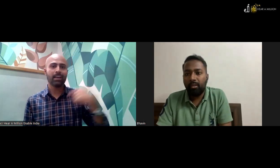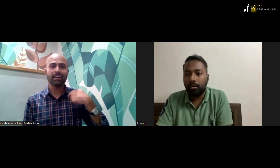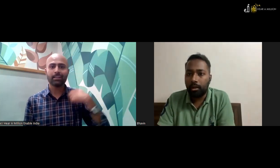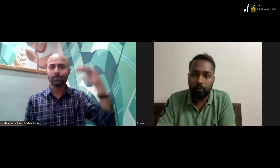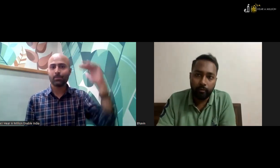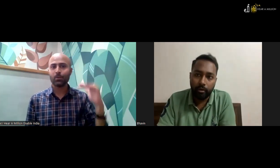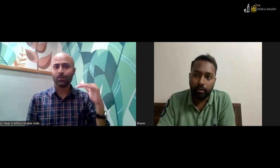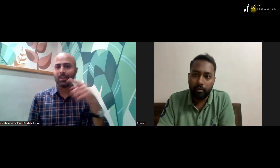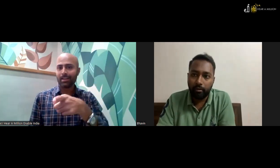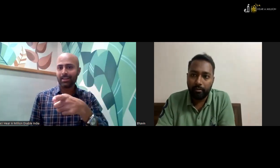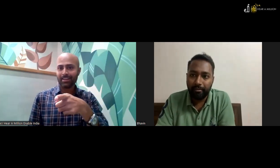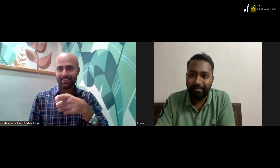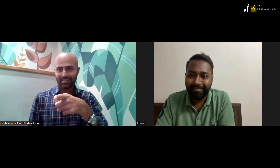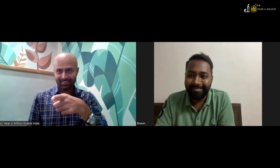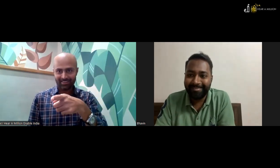Okay. So he's my Hello, brother.